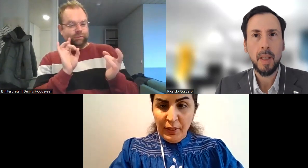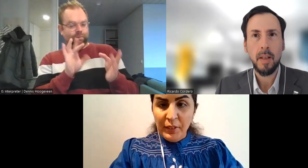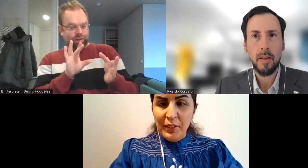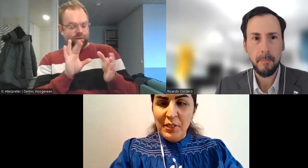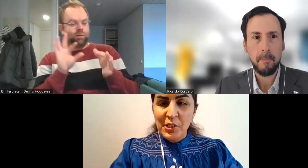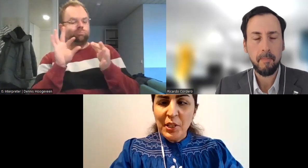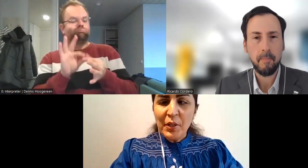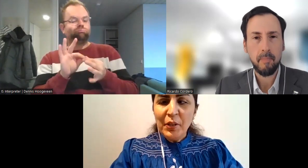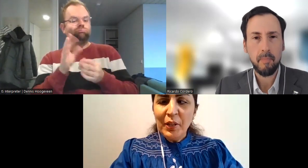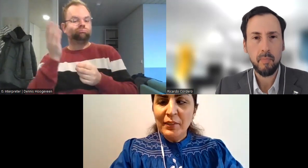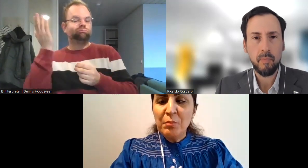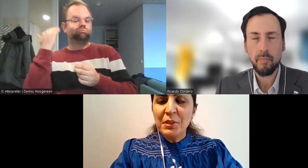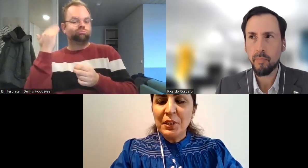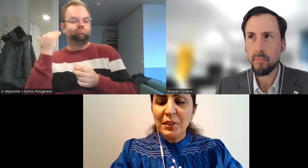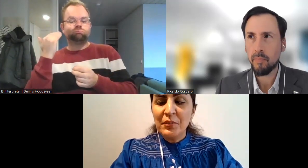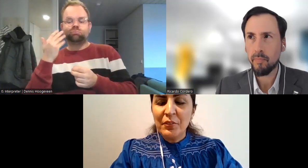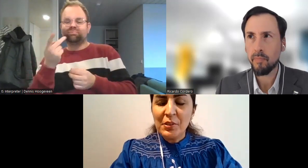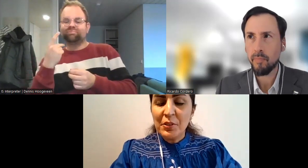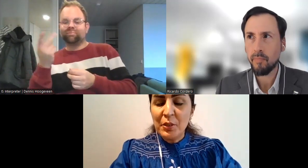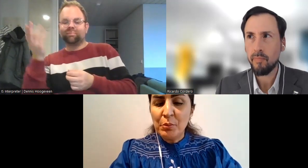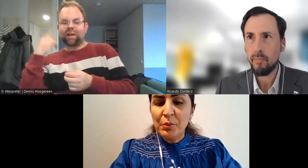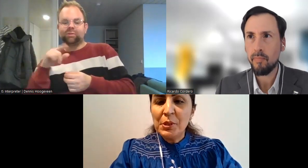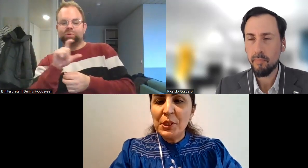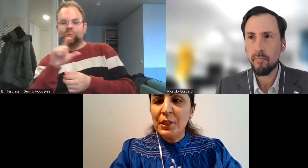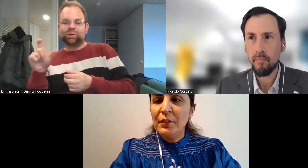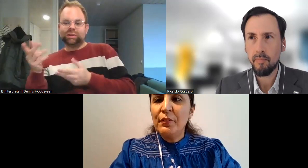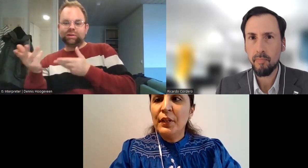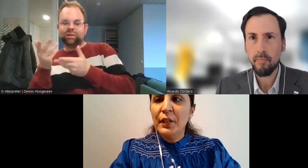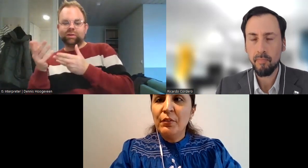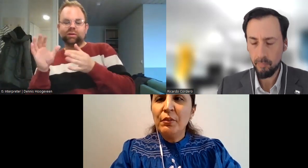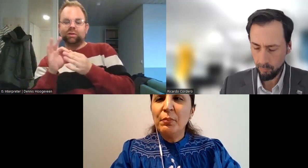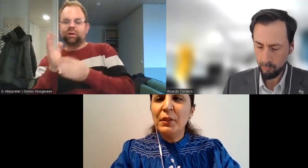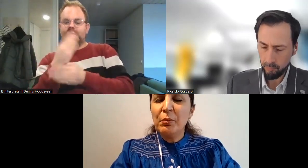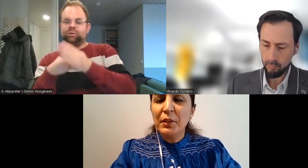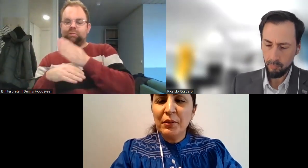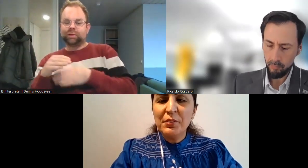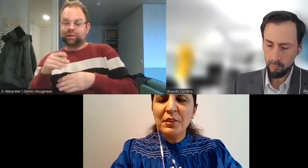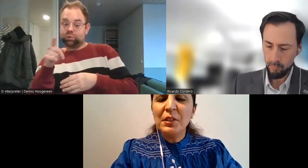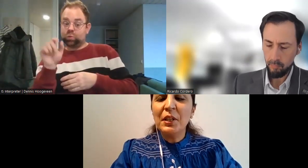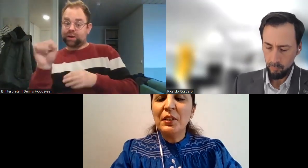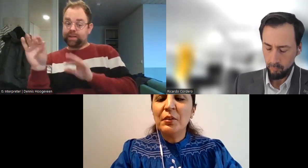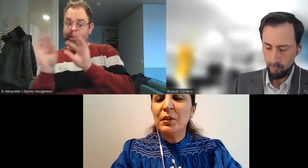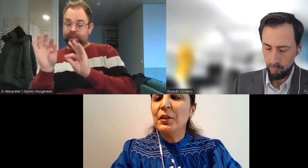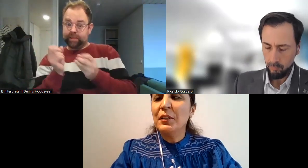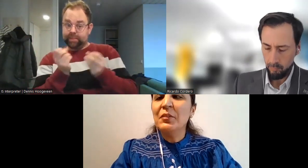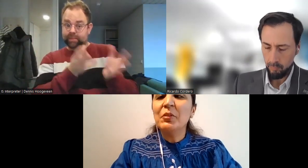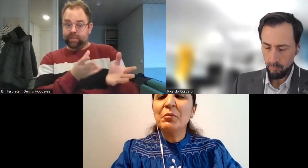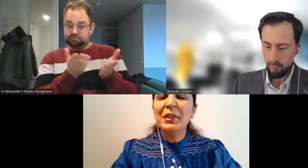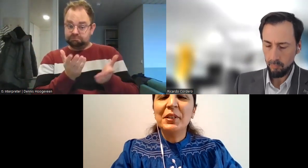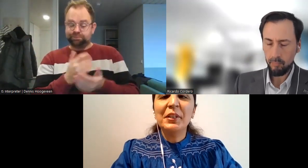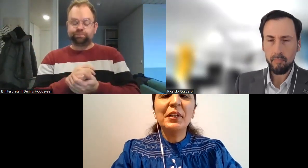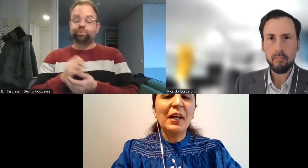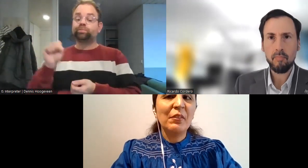Yeah, in general, adopting an intersectional approach has always been our priority. And I think